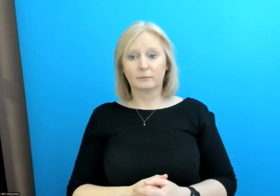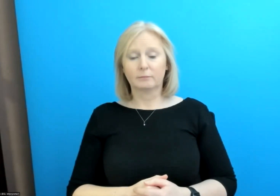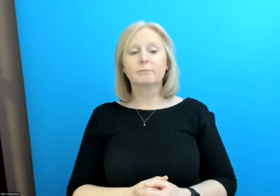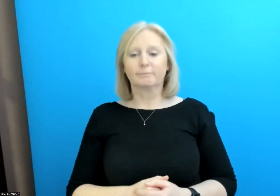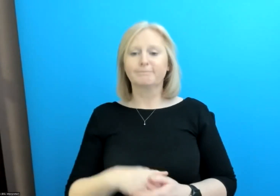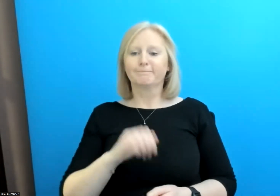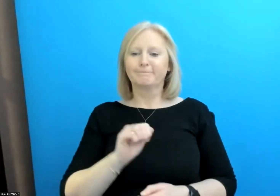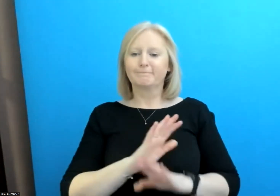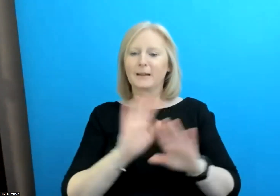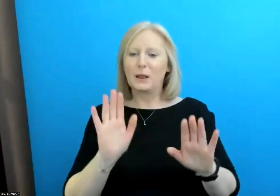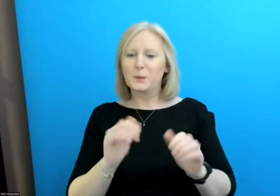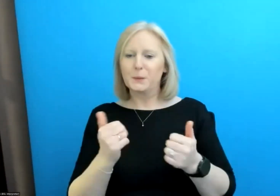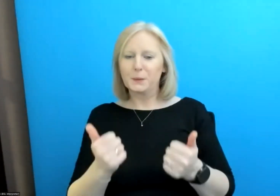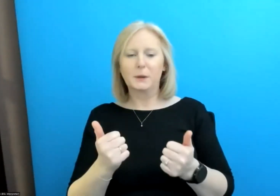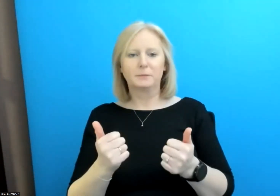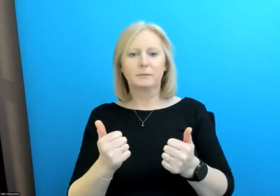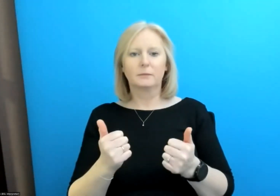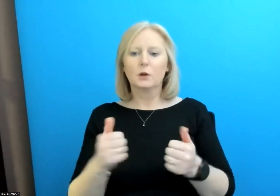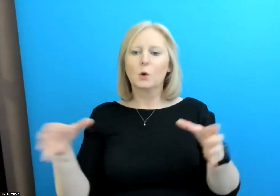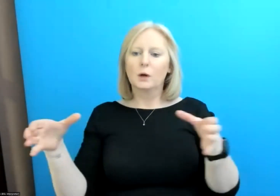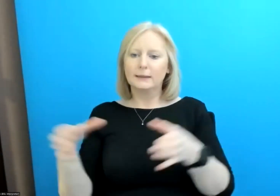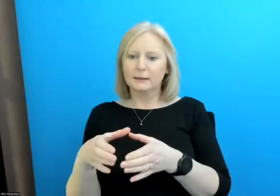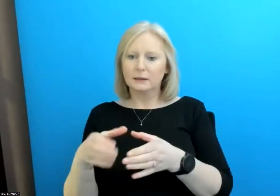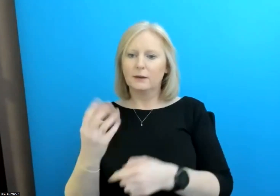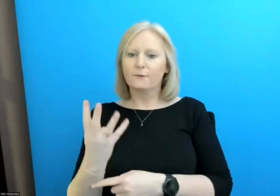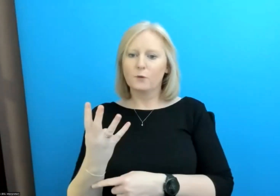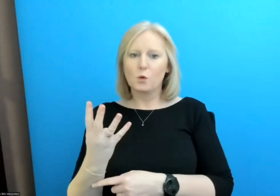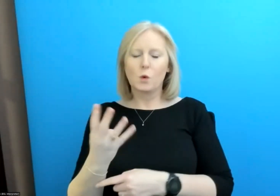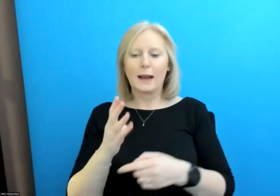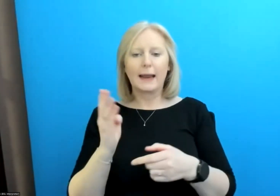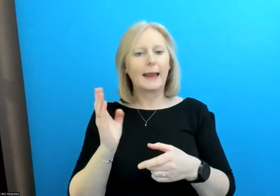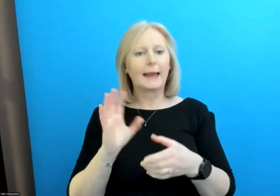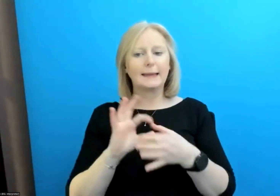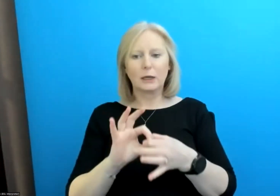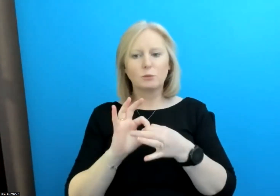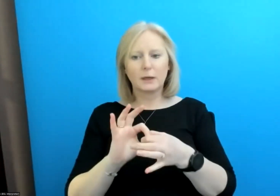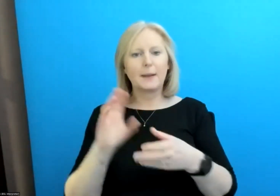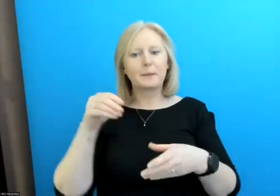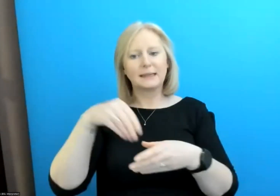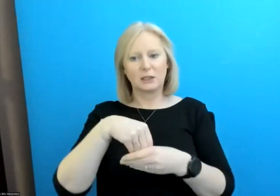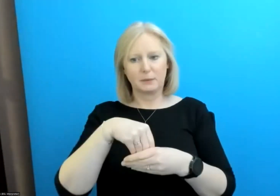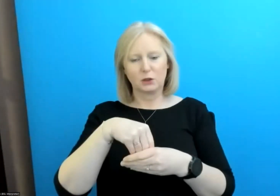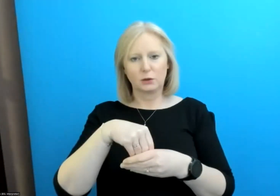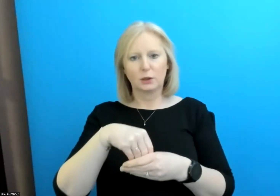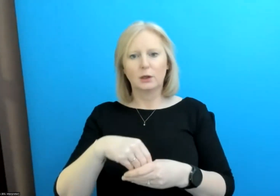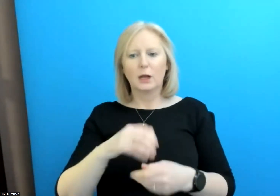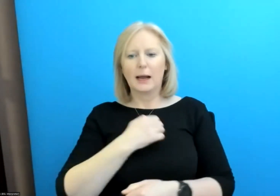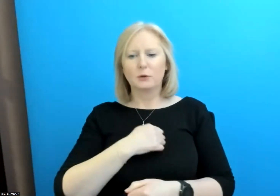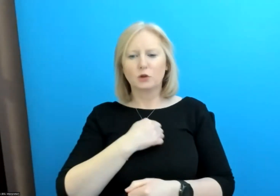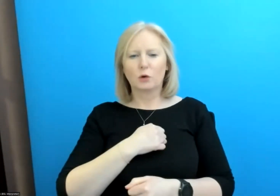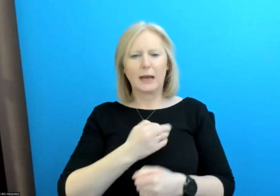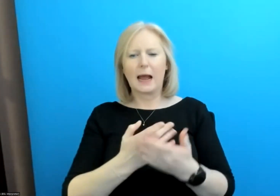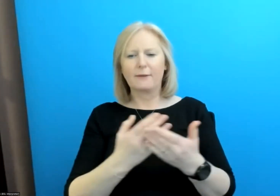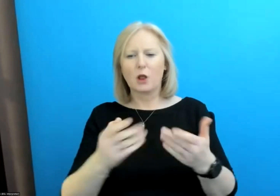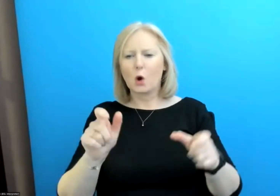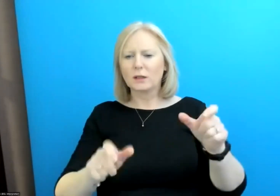Yes, hello. So theme 4 was around engagement and participation. And I'm really sorry, there was loads of people that never get a